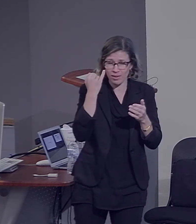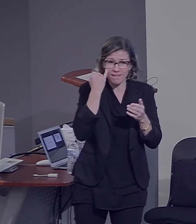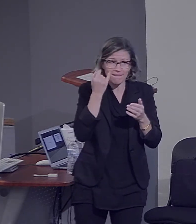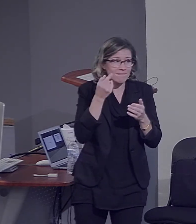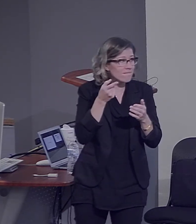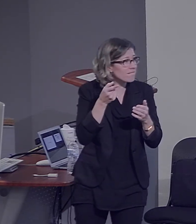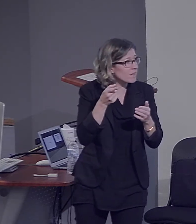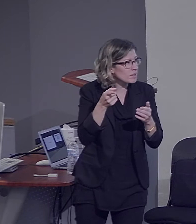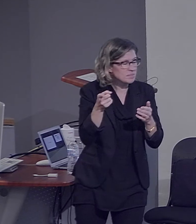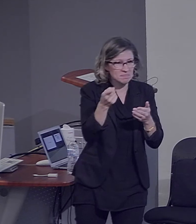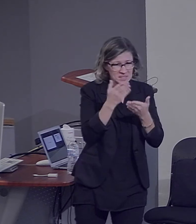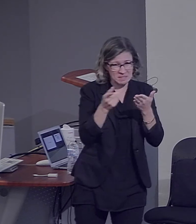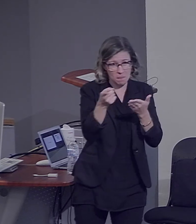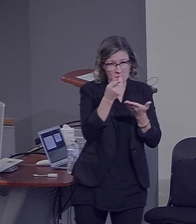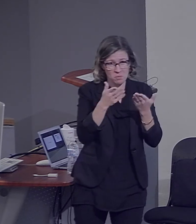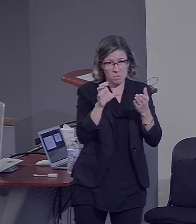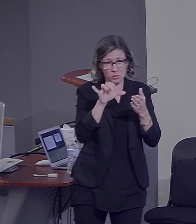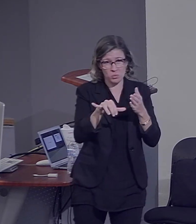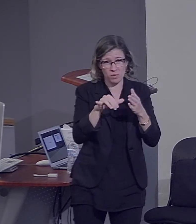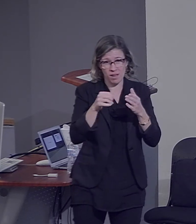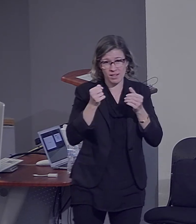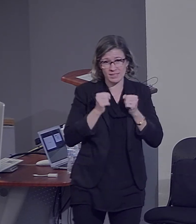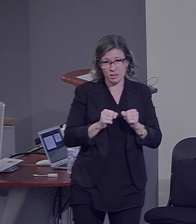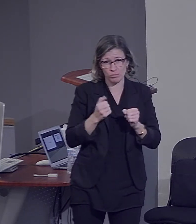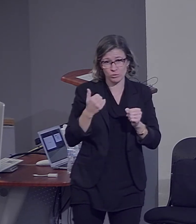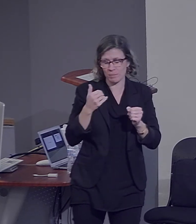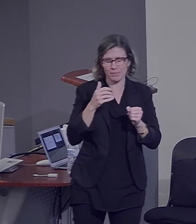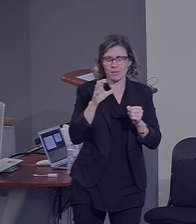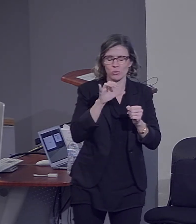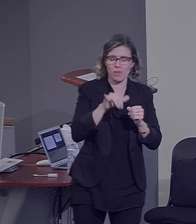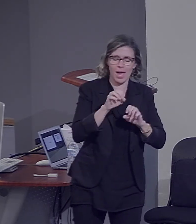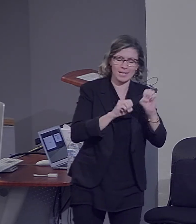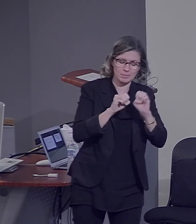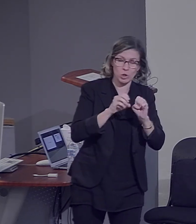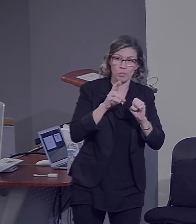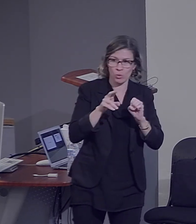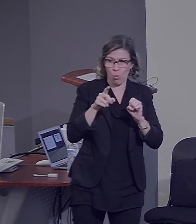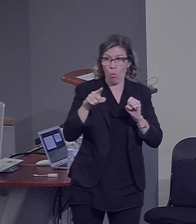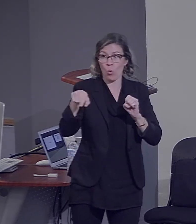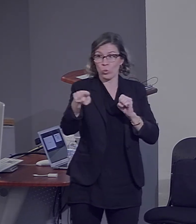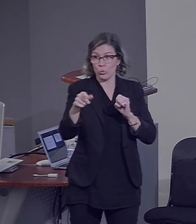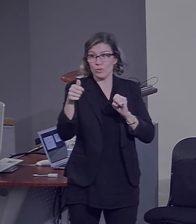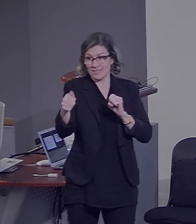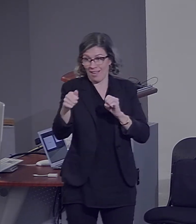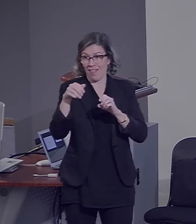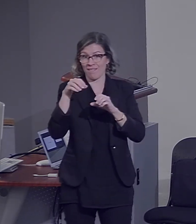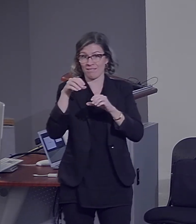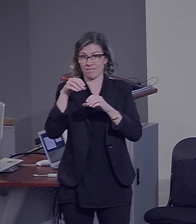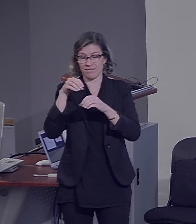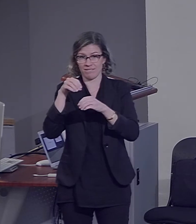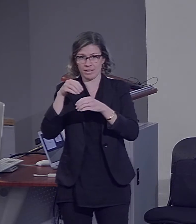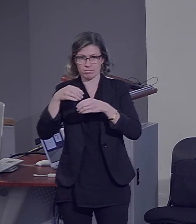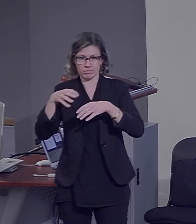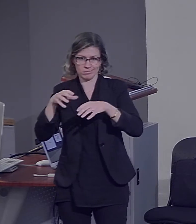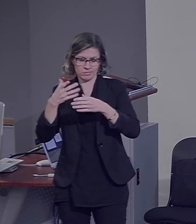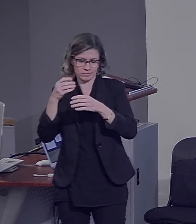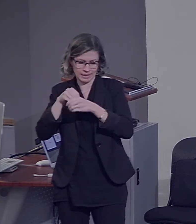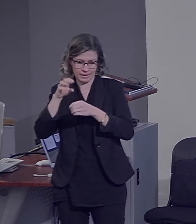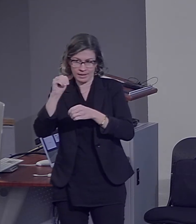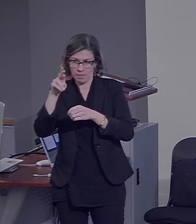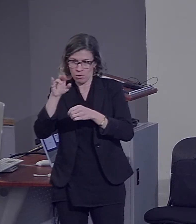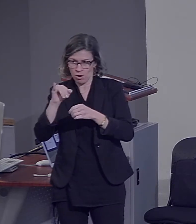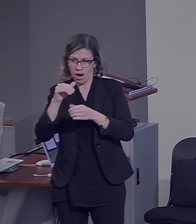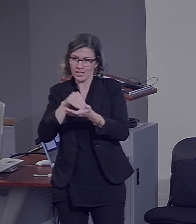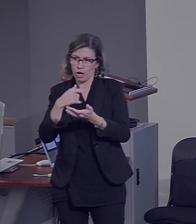have done this experiment or be a subject of that, the first thing the doctor told you, don't move. Because if you are inside the